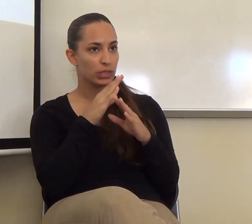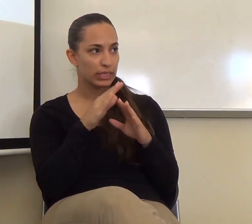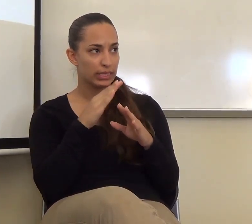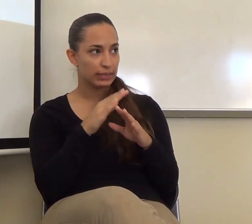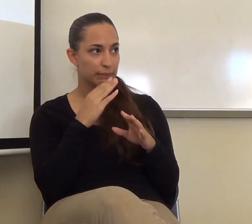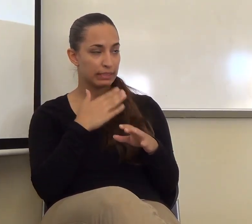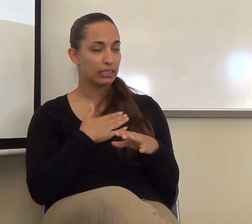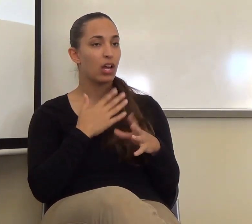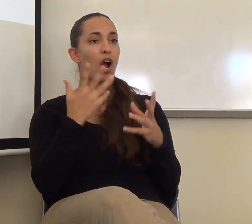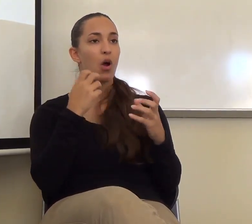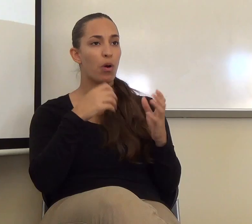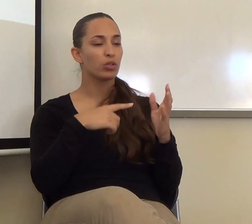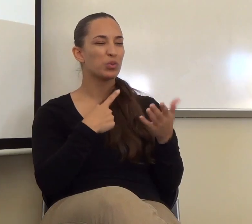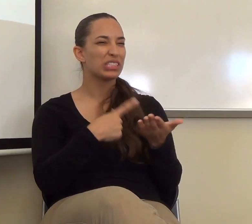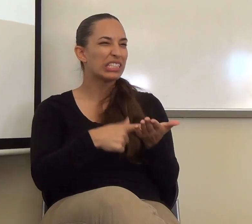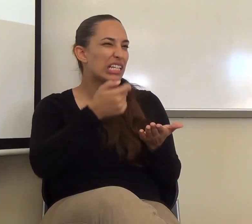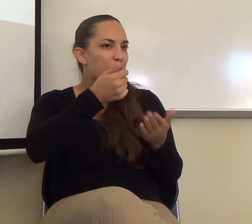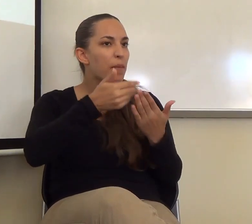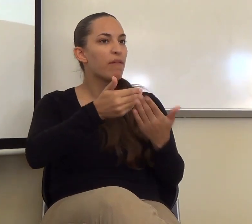before I give it to you, because there's a couple of ones that are a little bit,